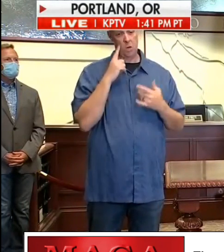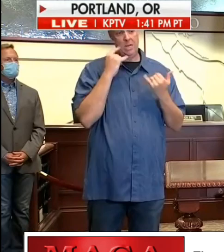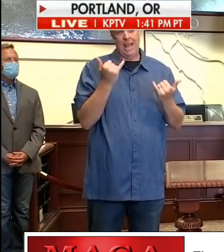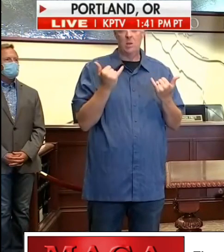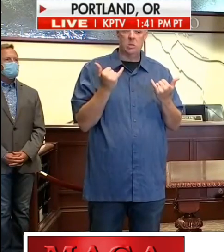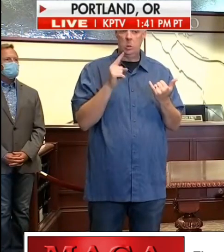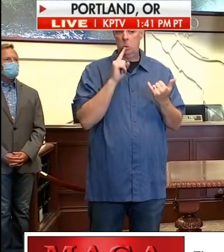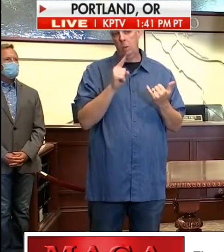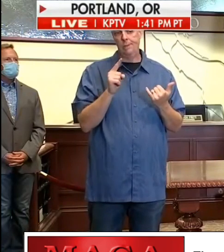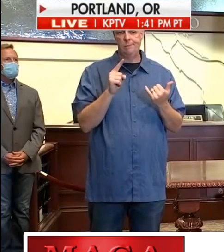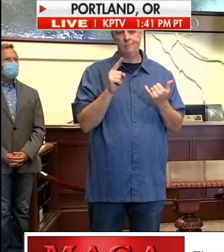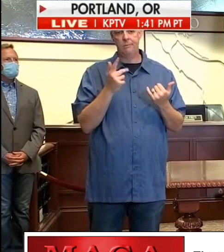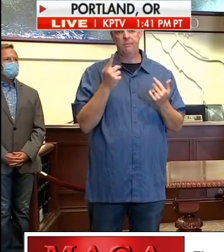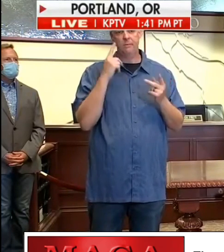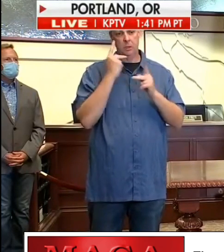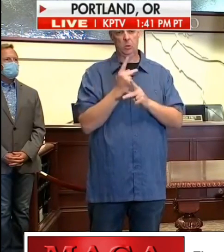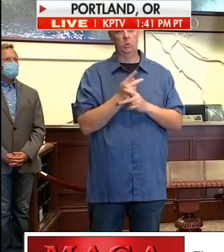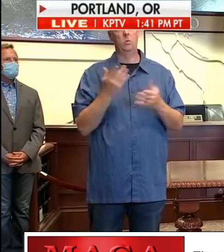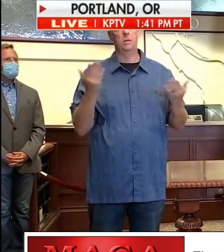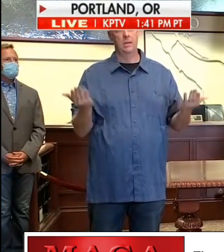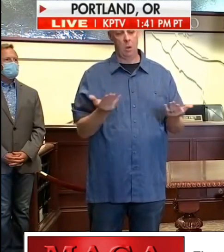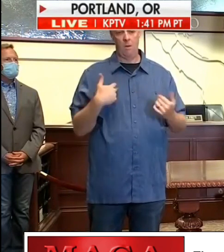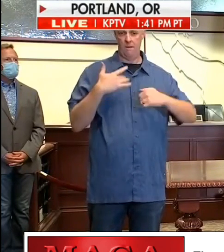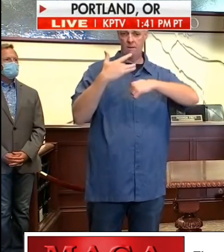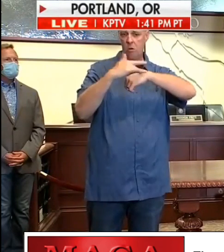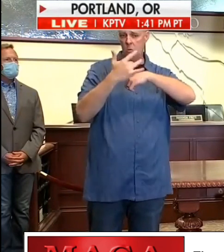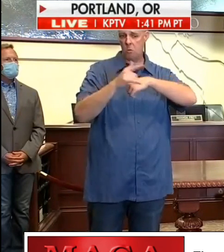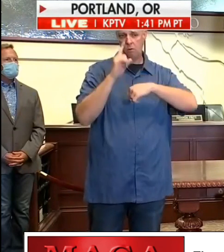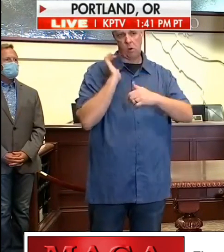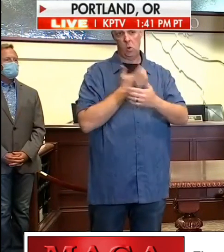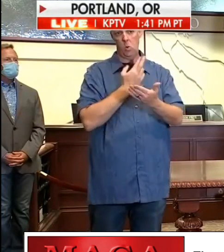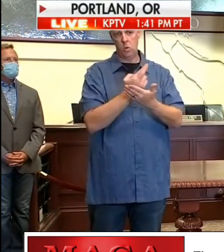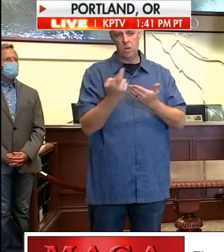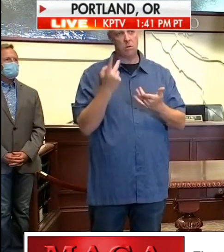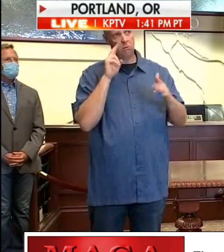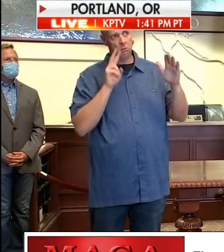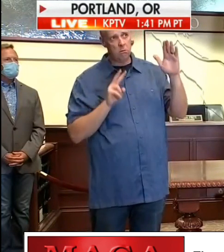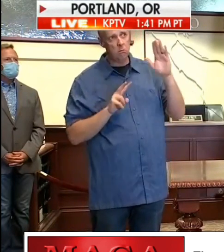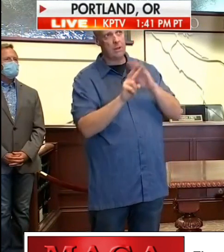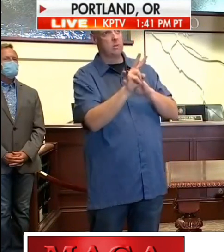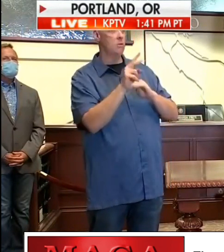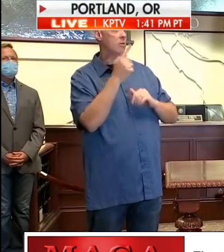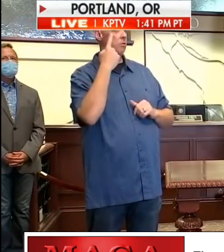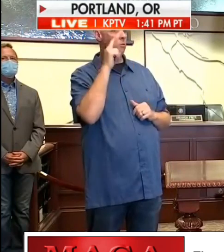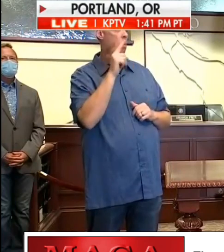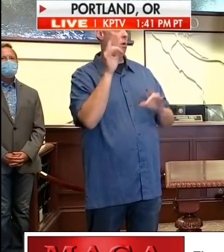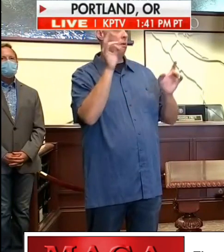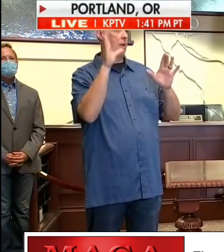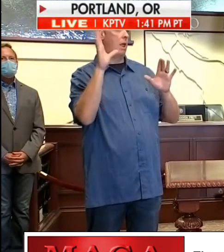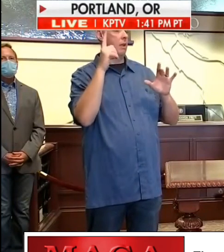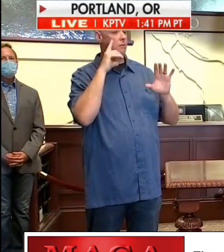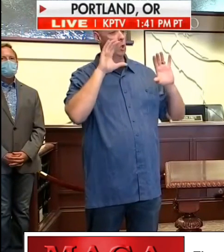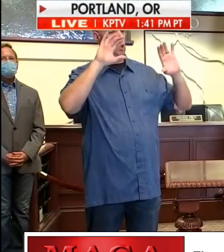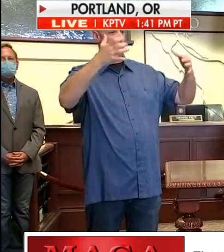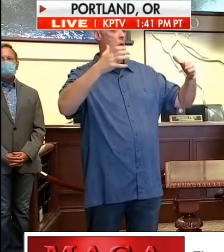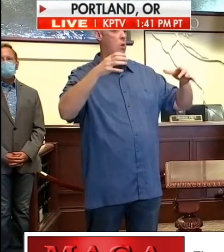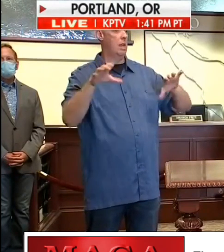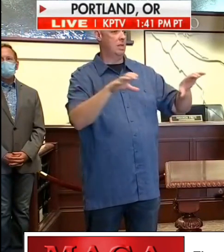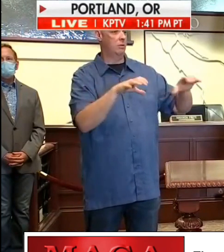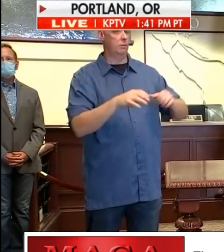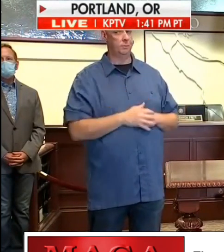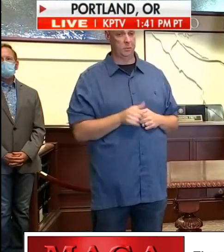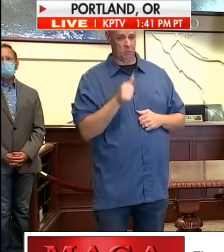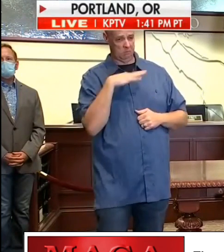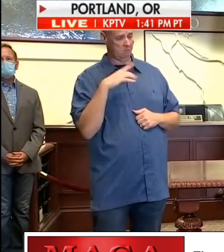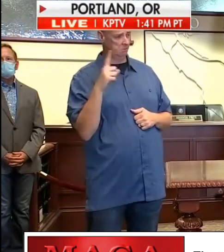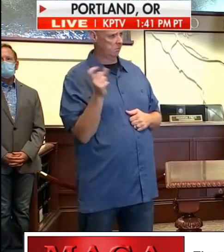really kind of determining what we have available as far as resources and what we're facing as far as violent crowd activity. What would be the